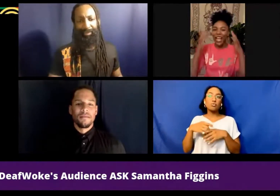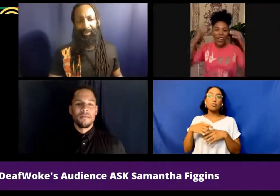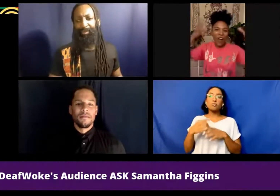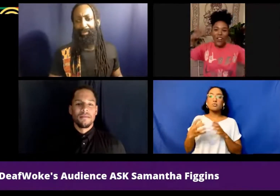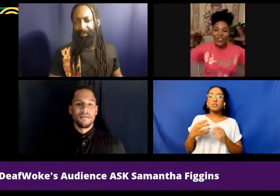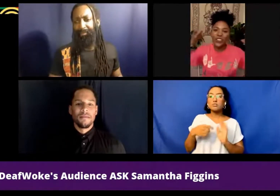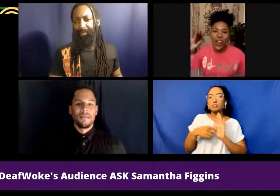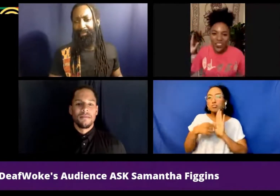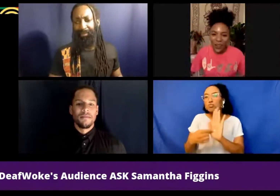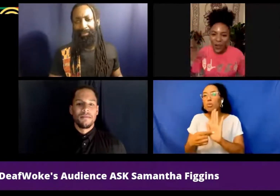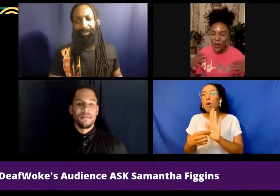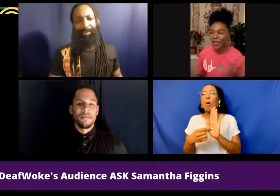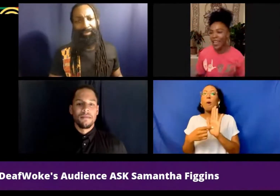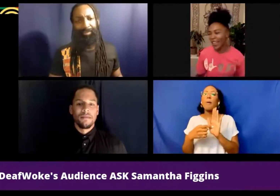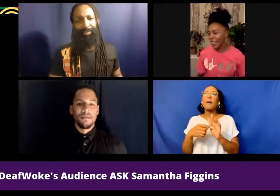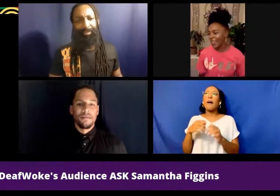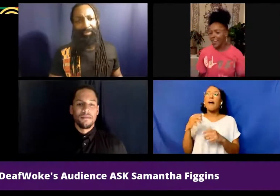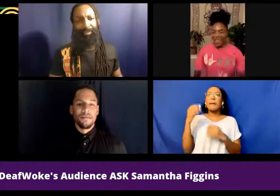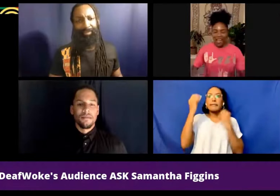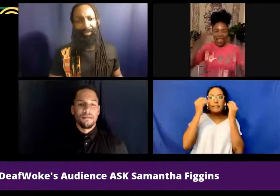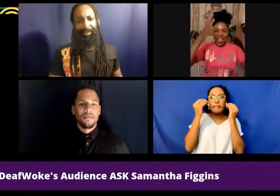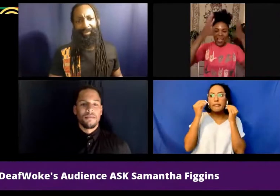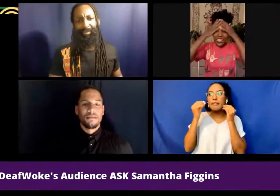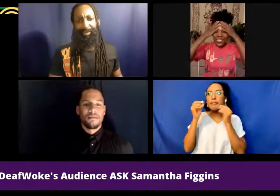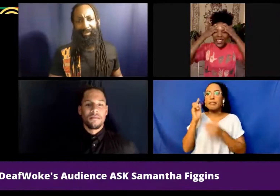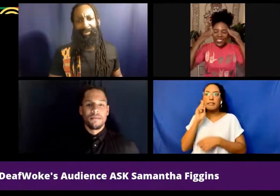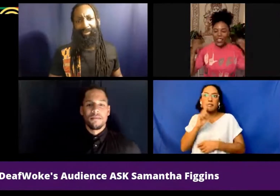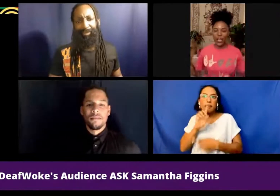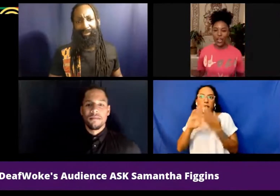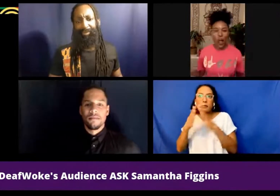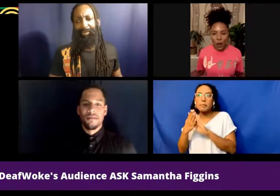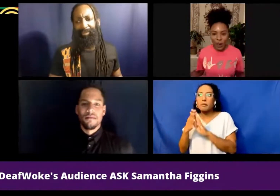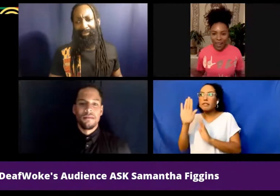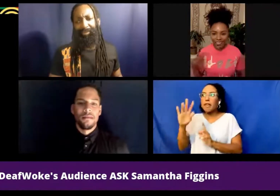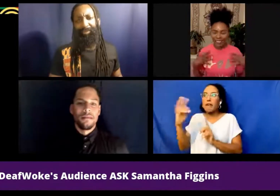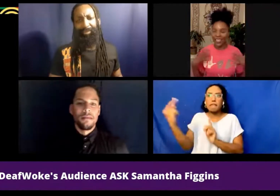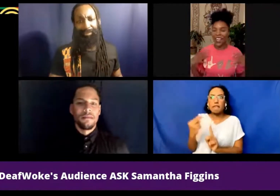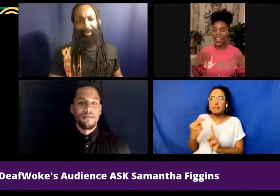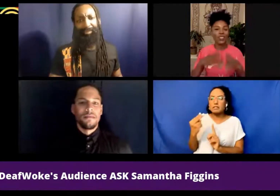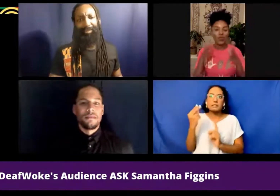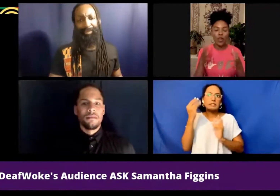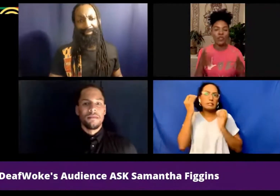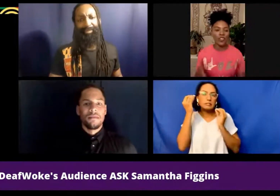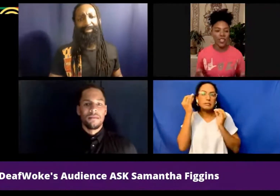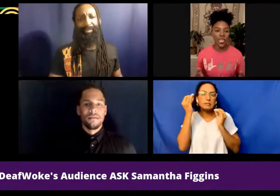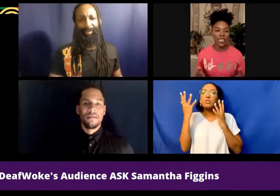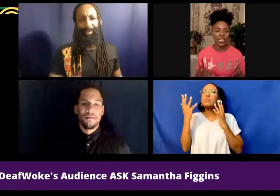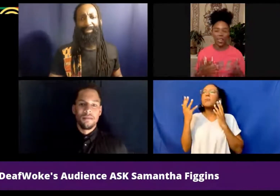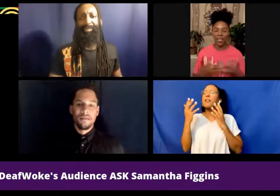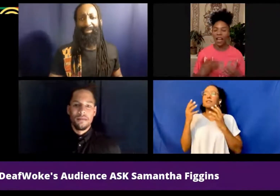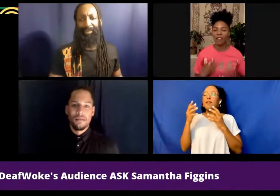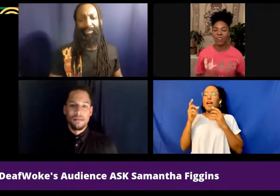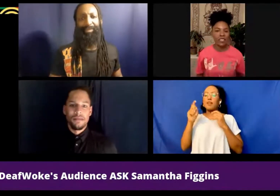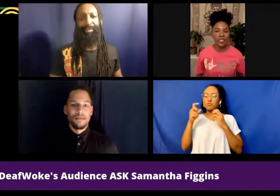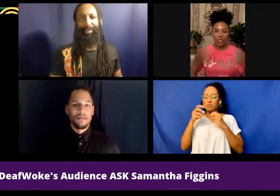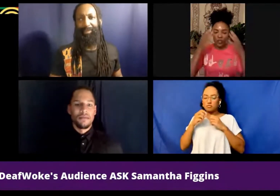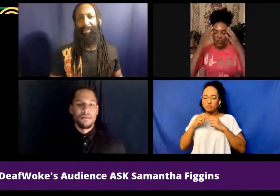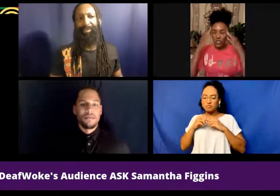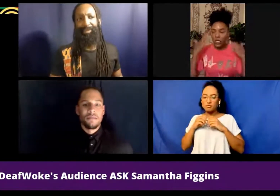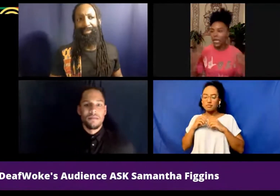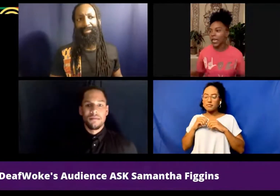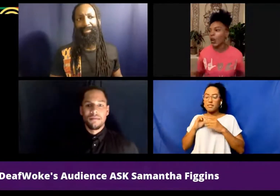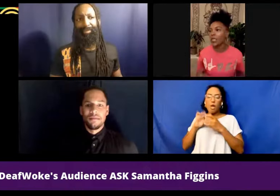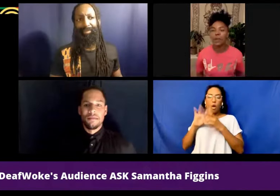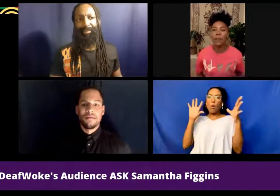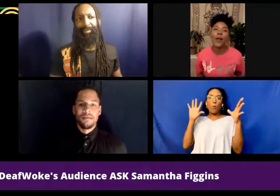and all those things. I had all those thoughts going on in my head, and I just had to let it go. That's one of the things that I have to continue to